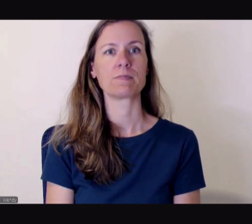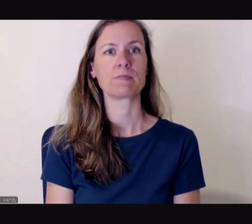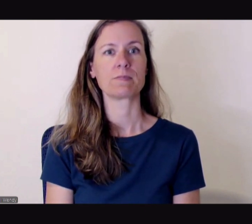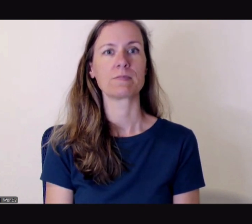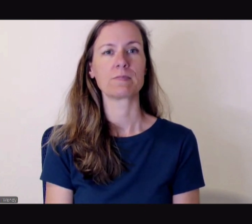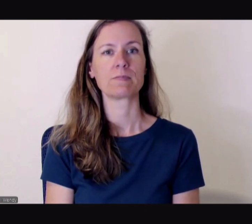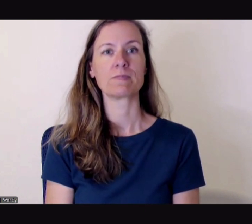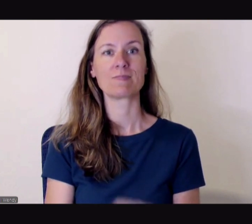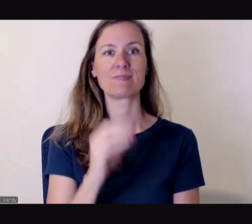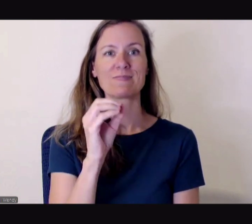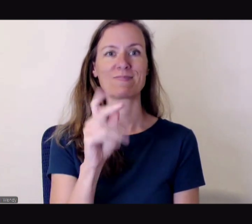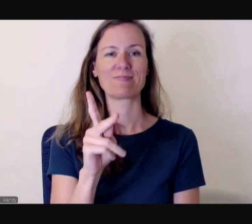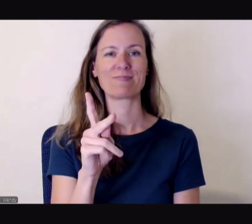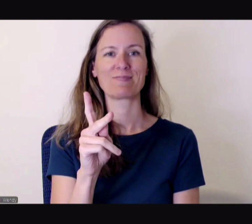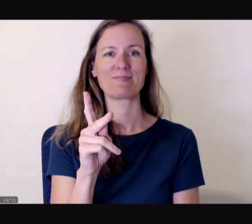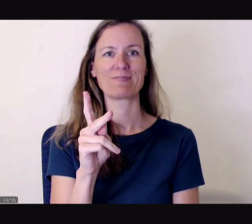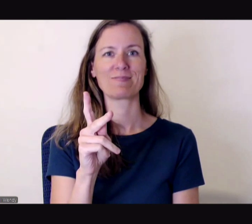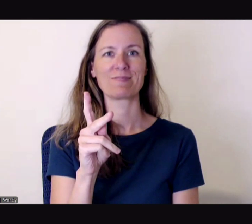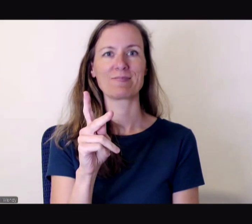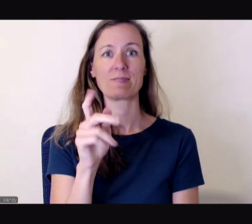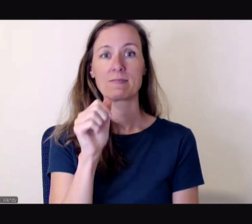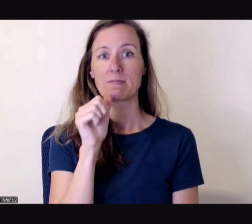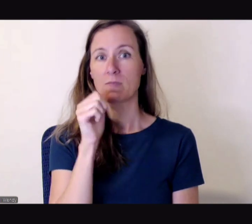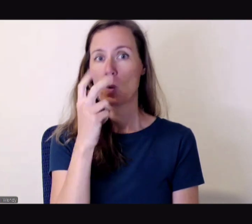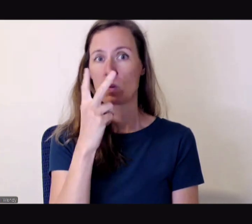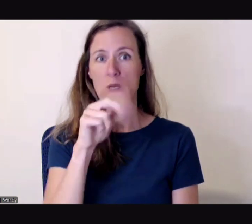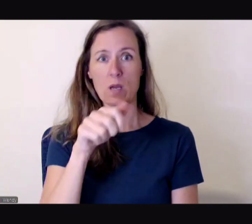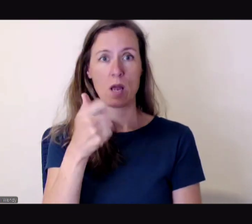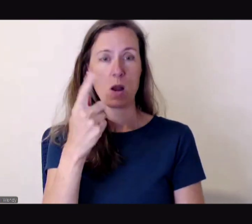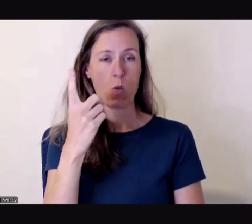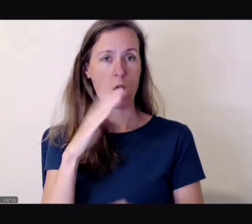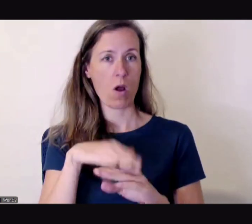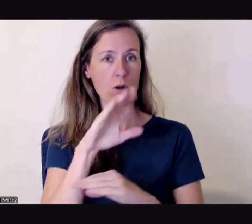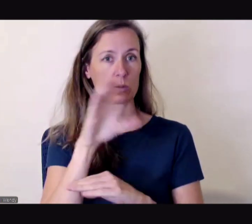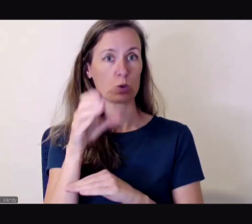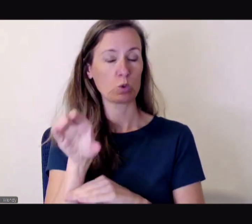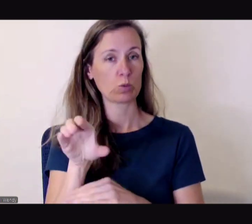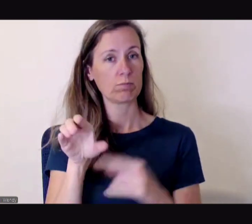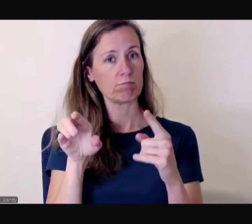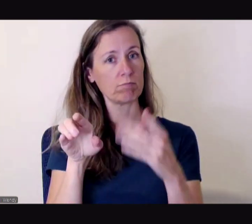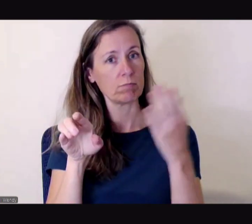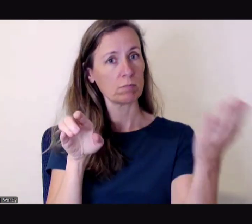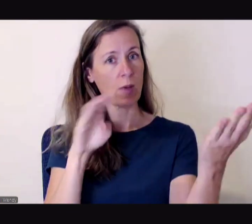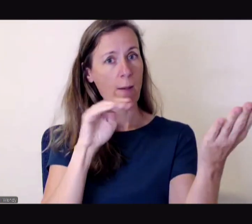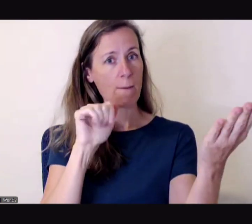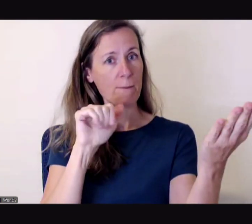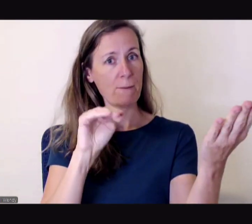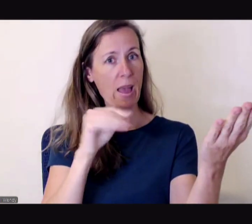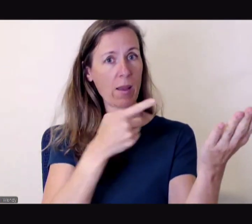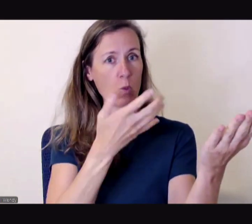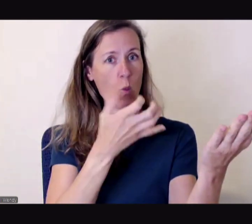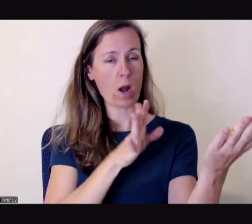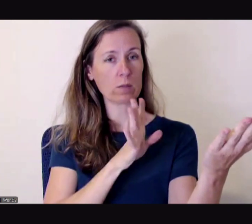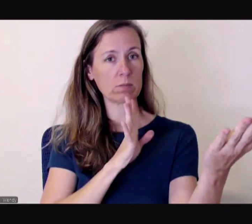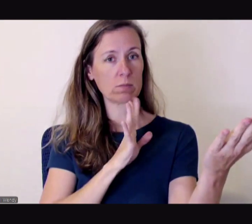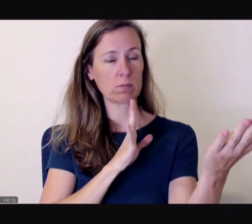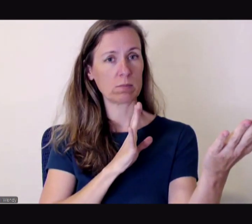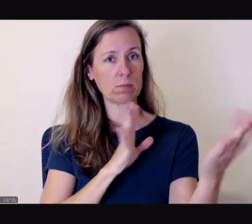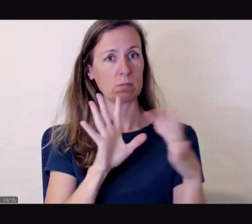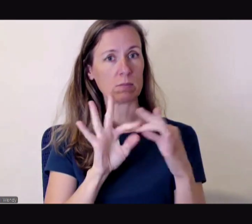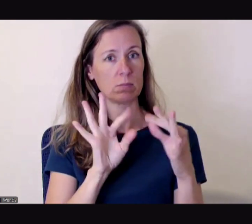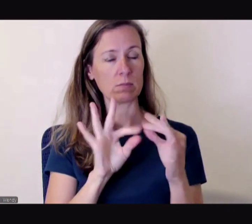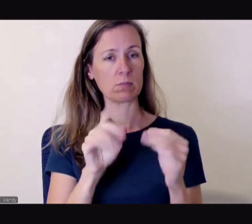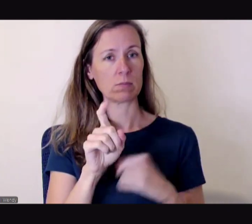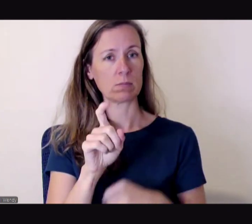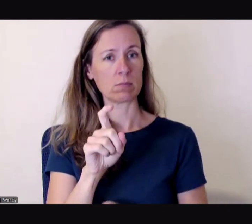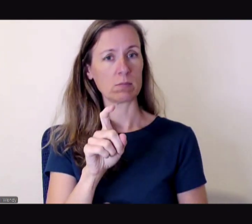All right, not seeing anyone online. Did you want to speak, ma'am? Or you're just helping to? Okay. Anyone else for